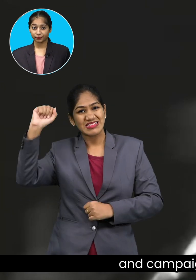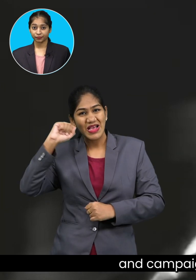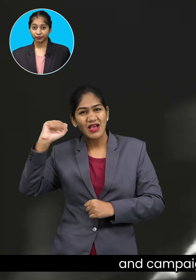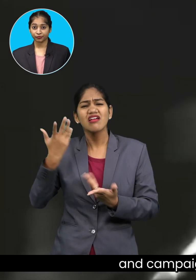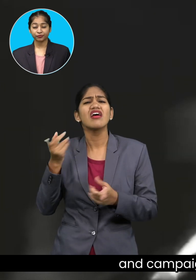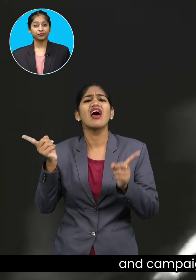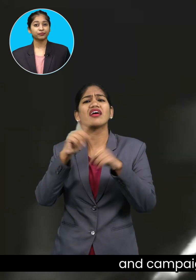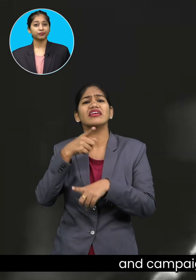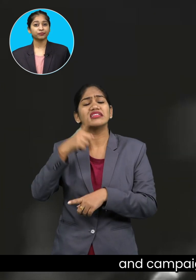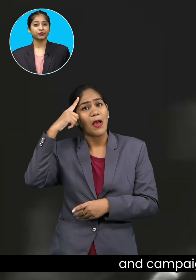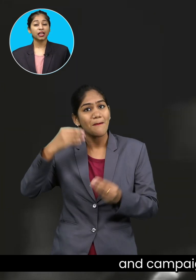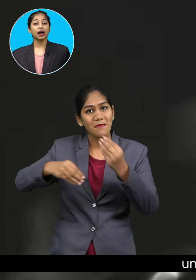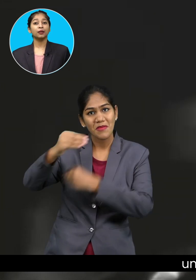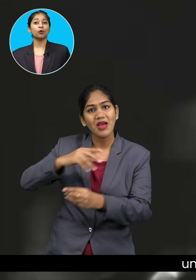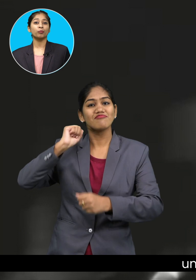marketing,